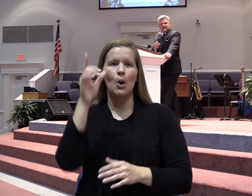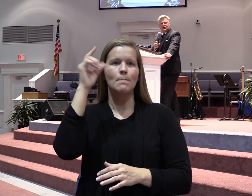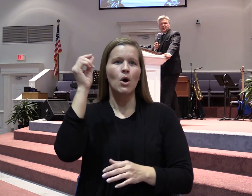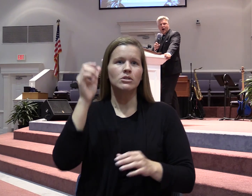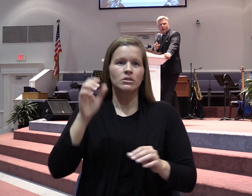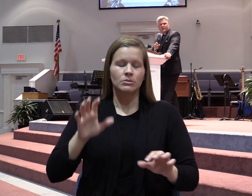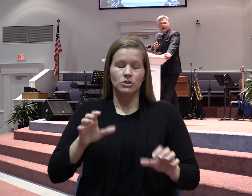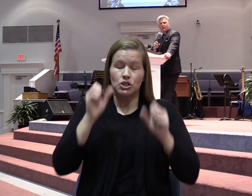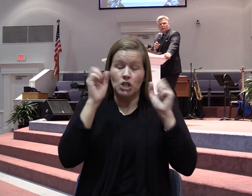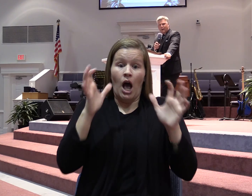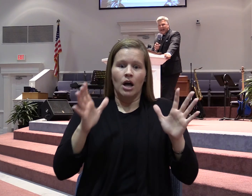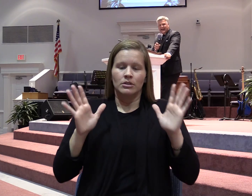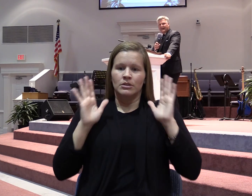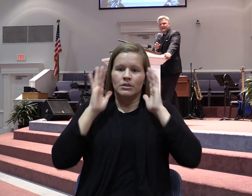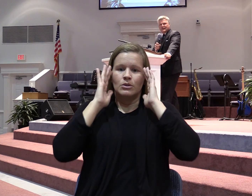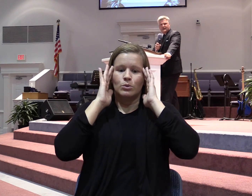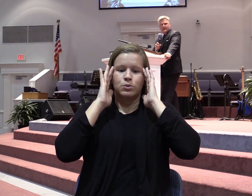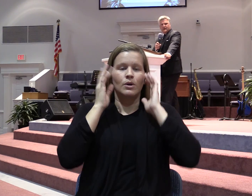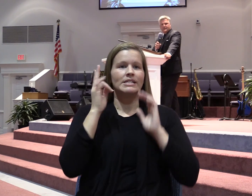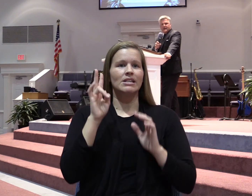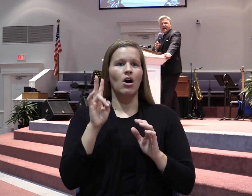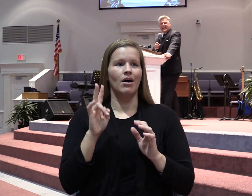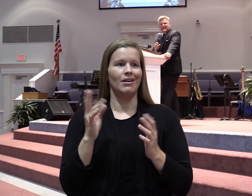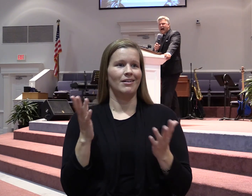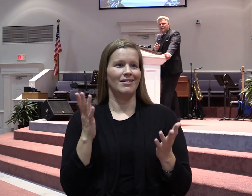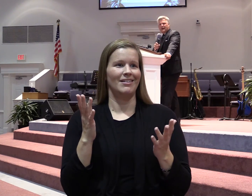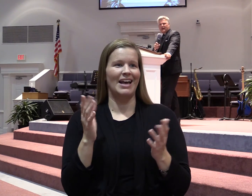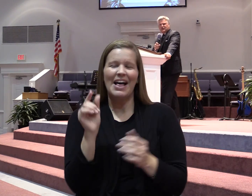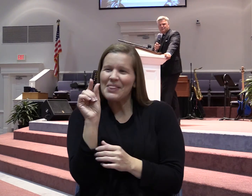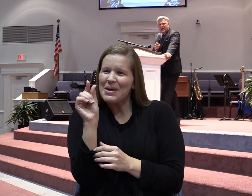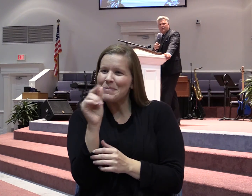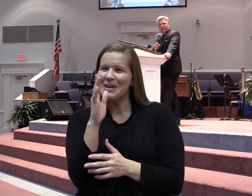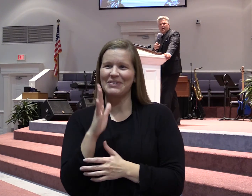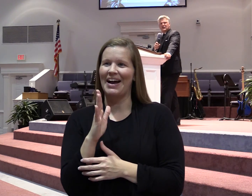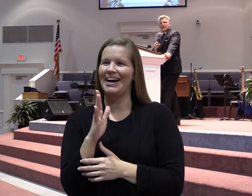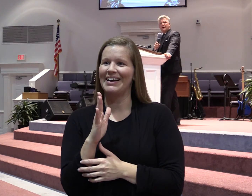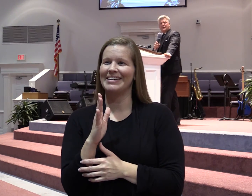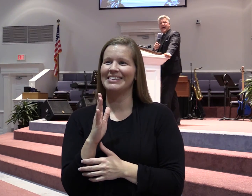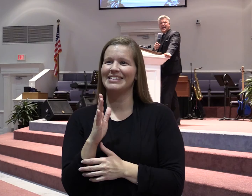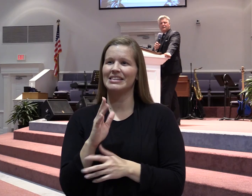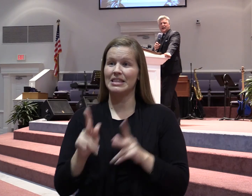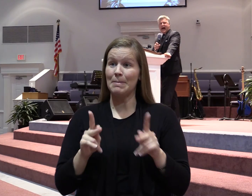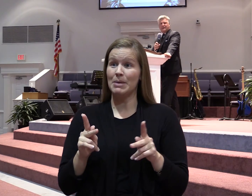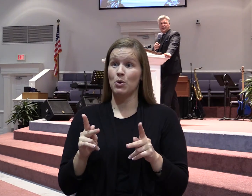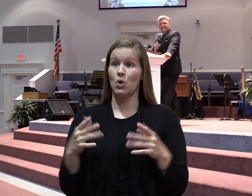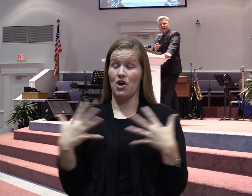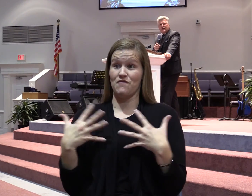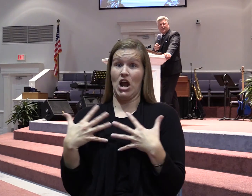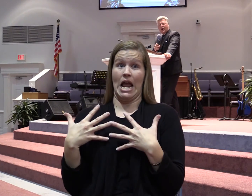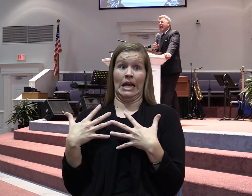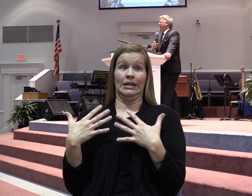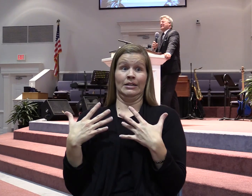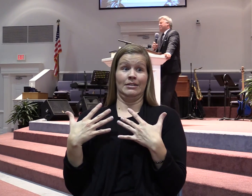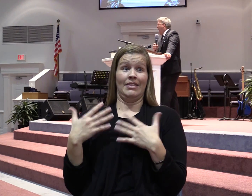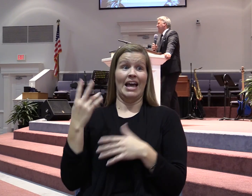face shone with a radiance. He had to cover it because the people were so afraid of what had happened on the mountain,